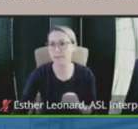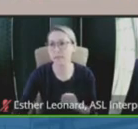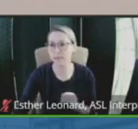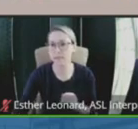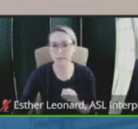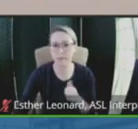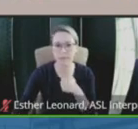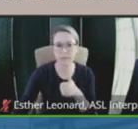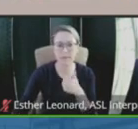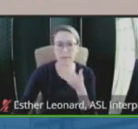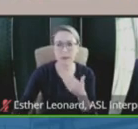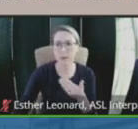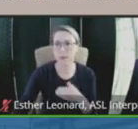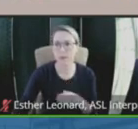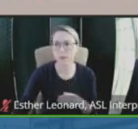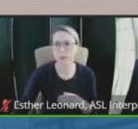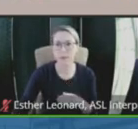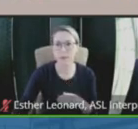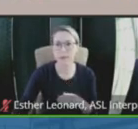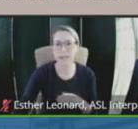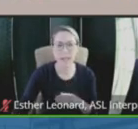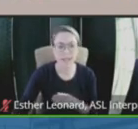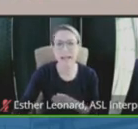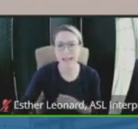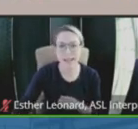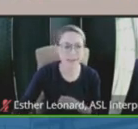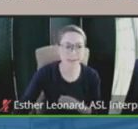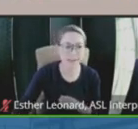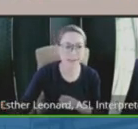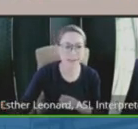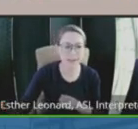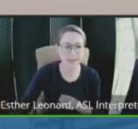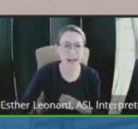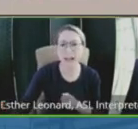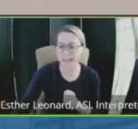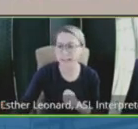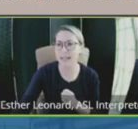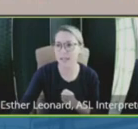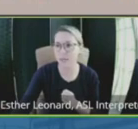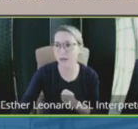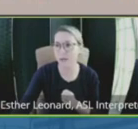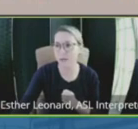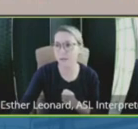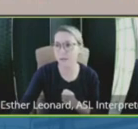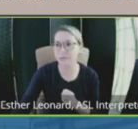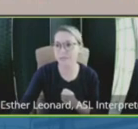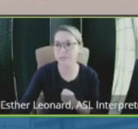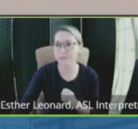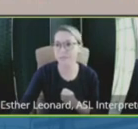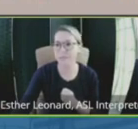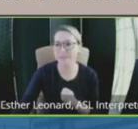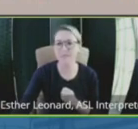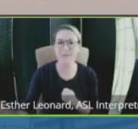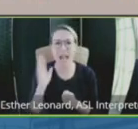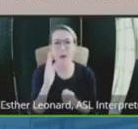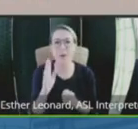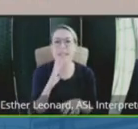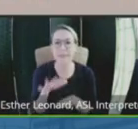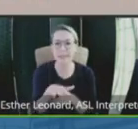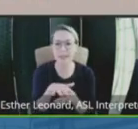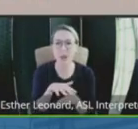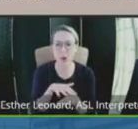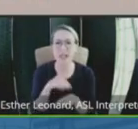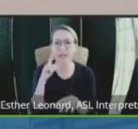much. I will do my best to speak slowly for the sake of the interpreters. I can see it as well. Perfect. Thank